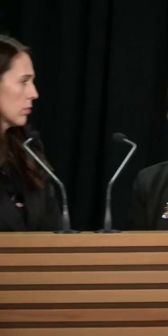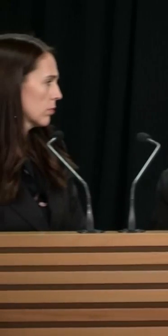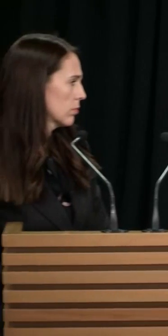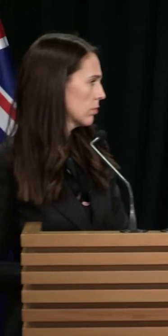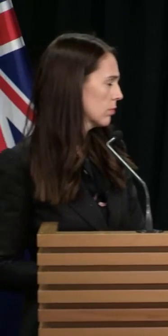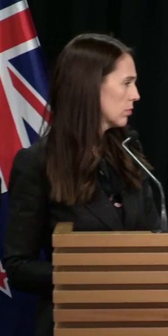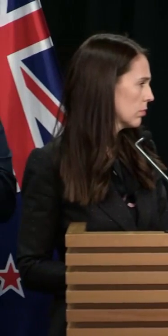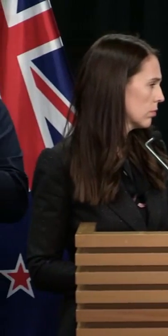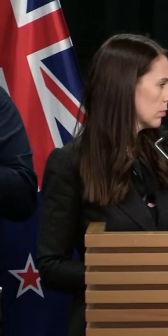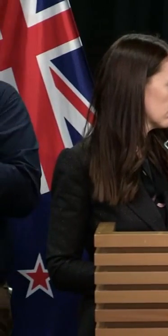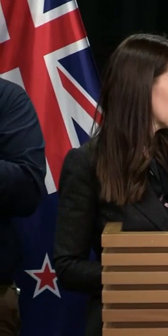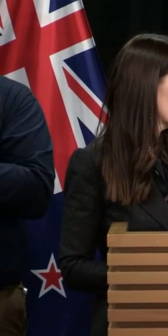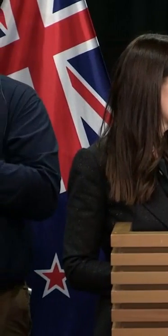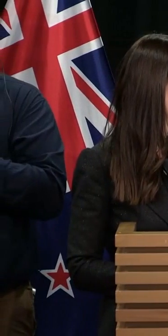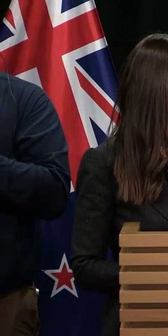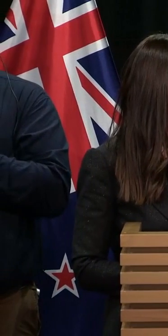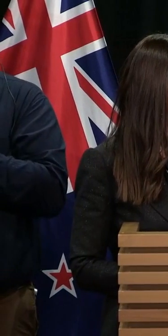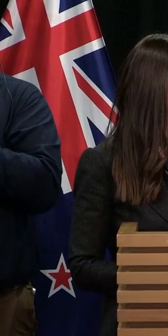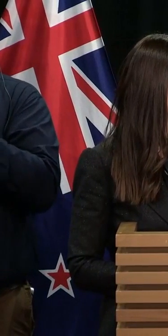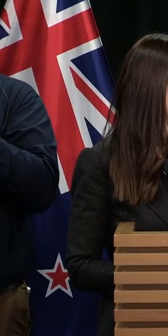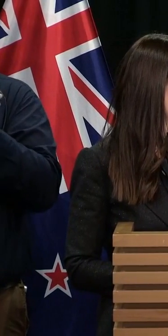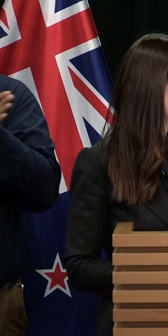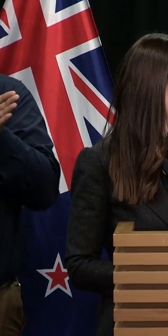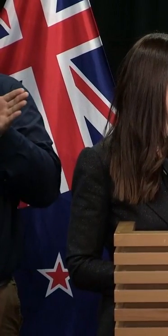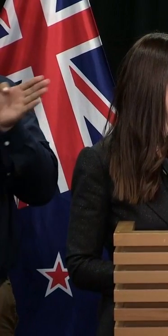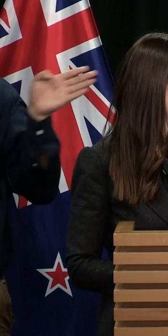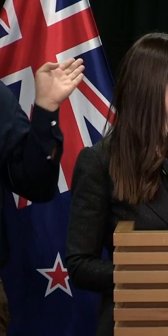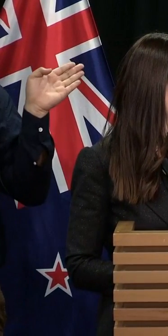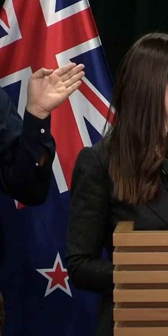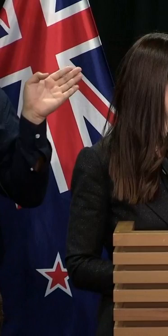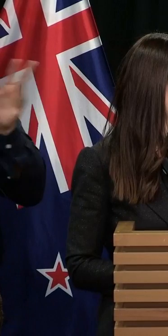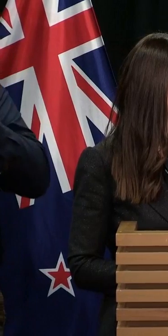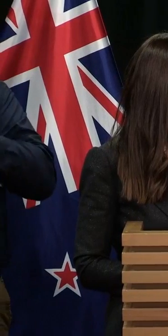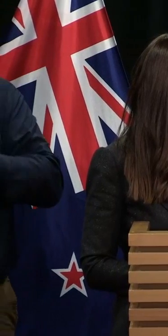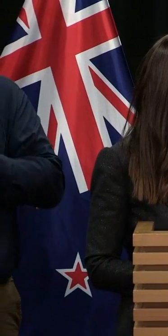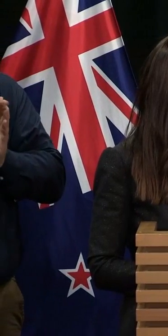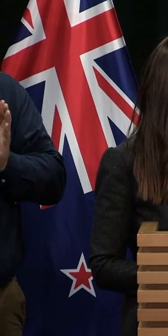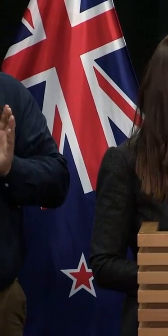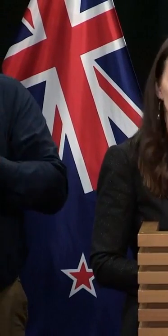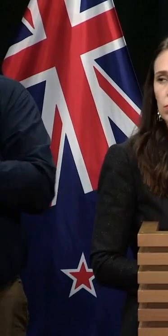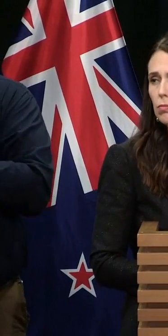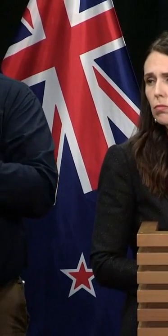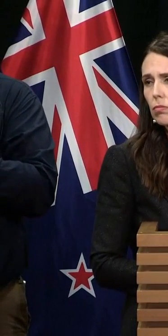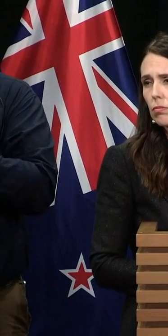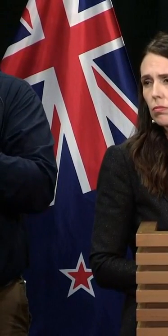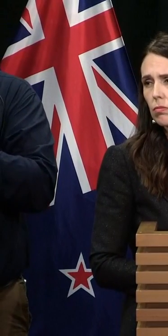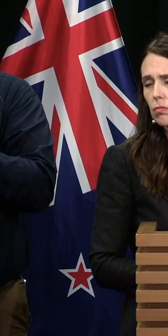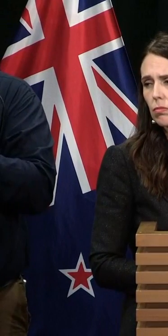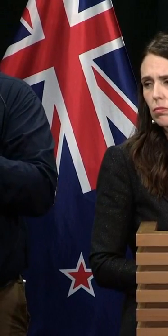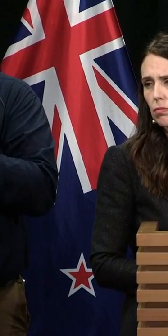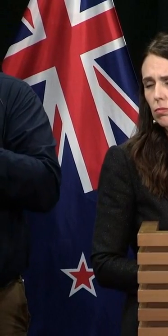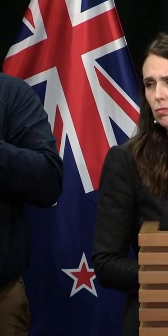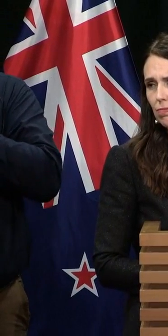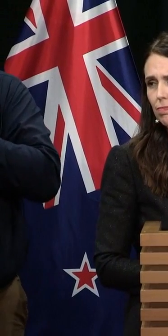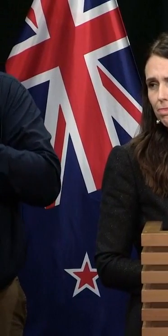that's right. You could go wider and wider and wider, and what would that do for those who actually